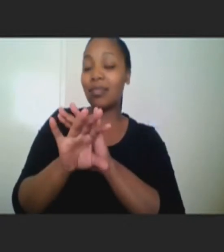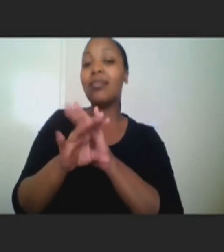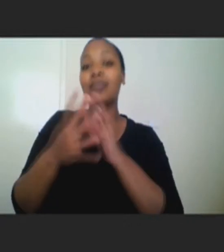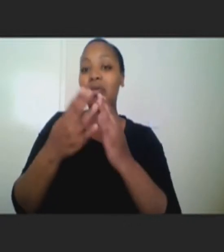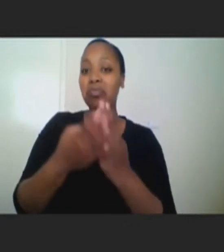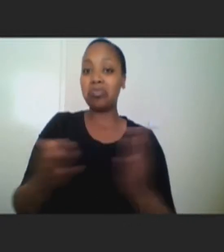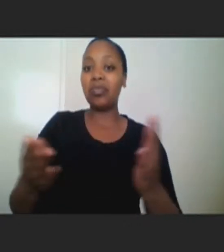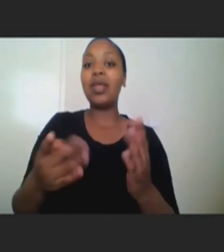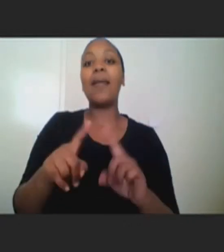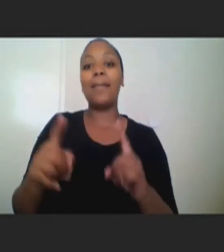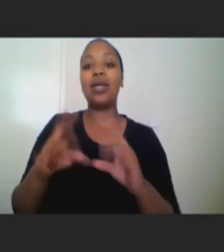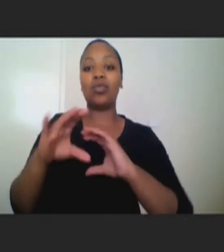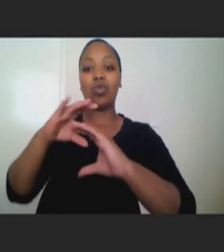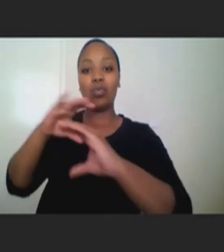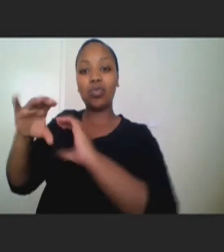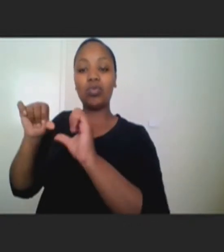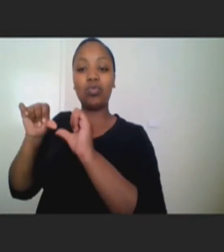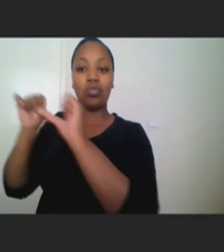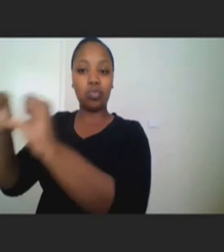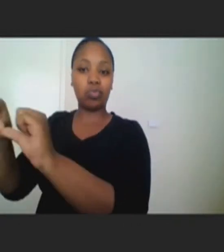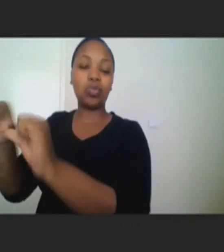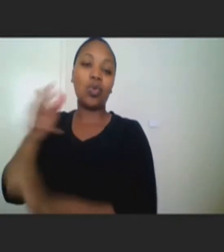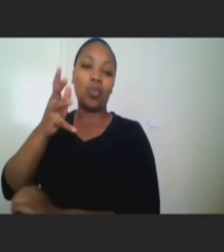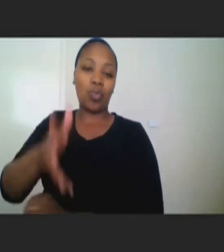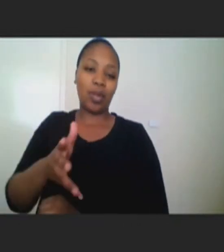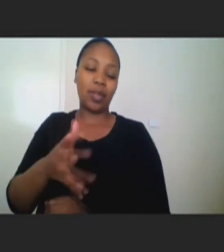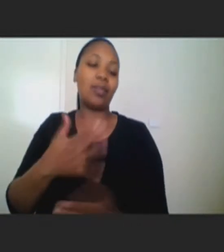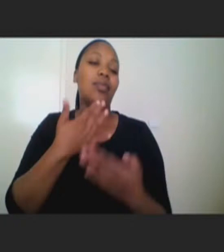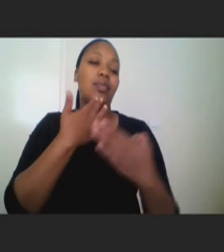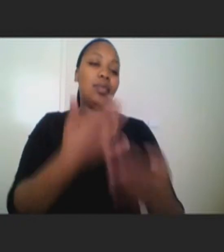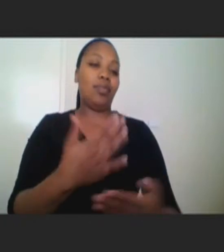continue outside this formal media briefing. Thank you.